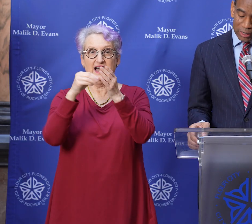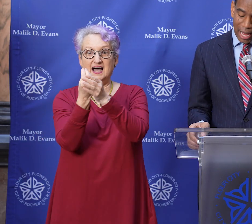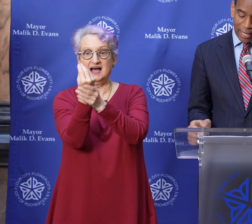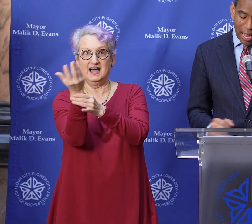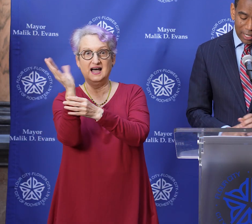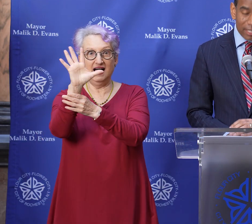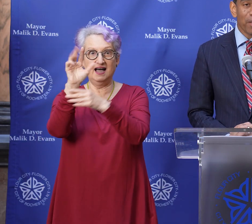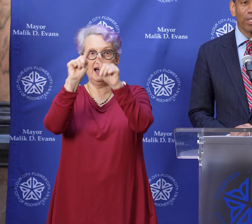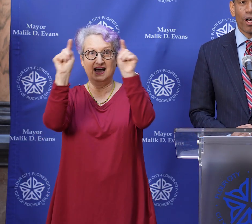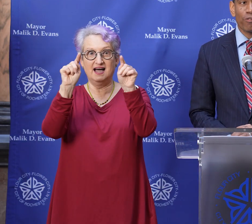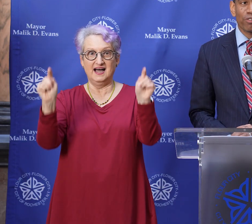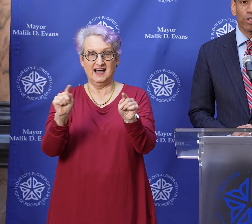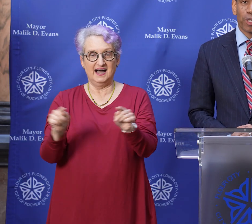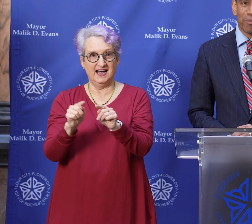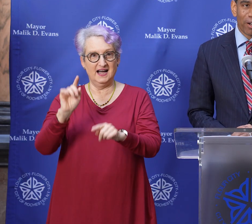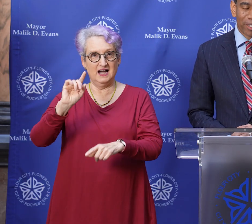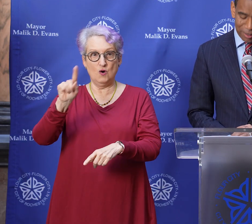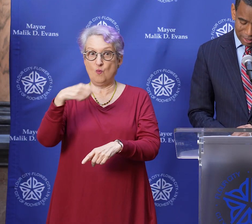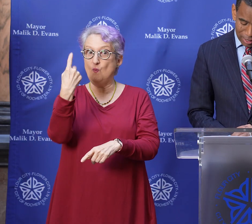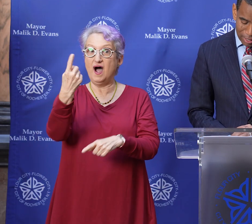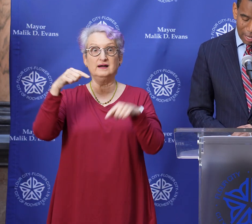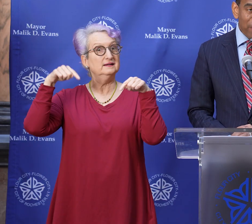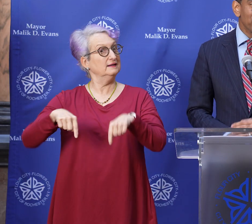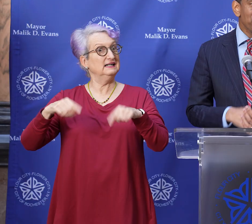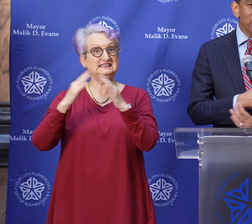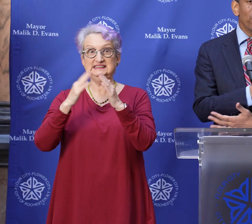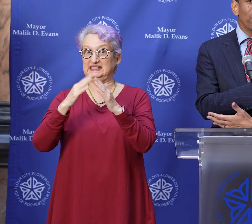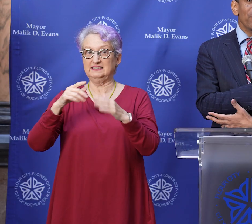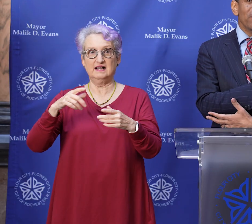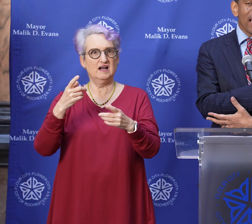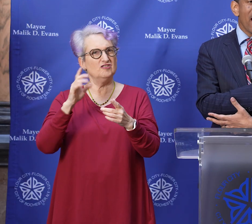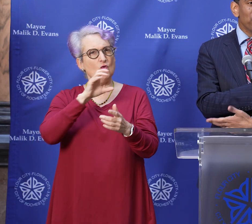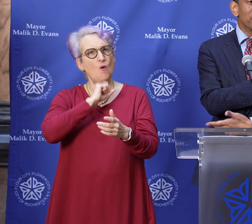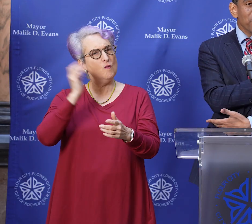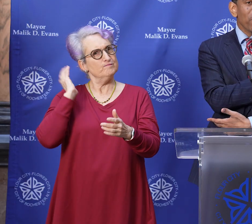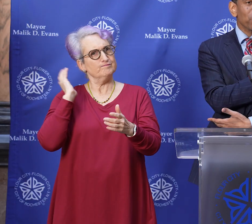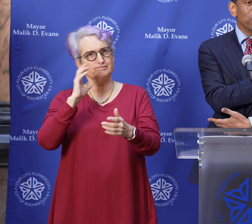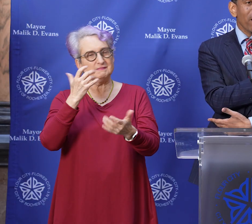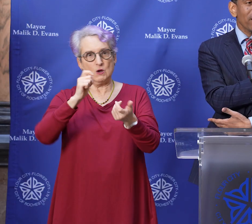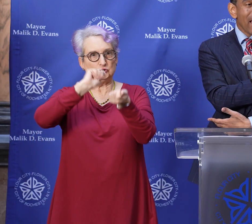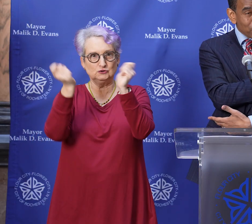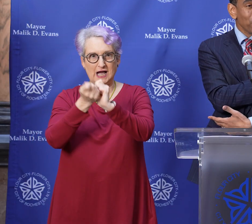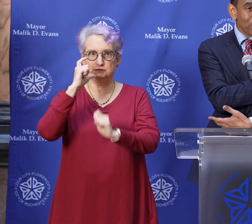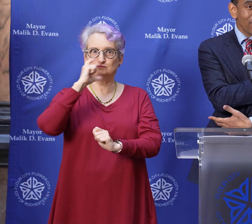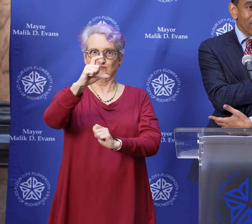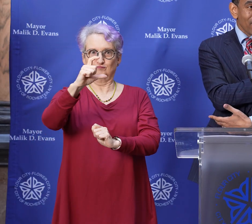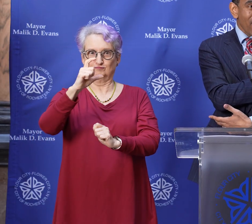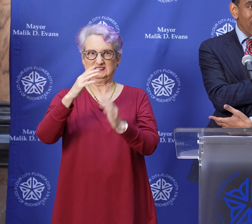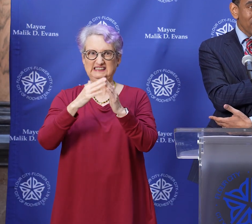with such an iconic and beloved trademark. I've seen people that have the city mark